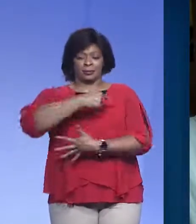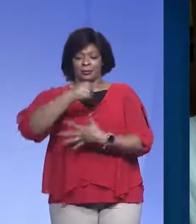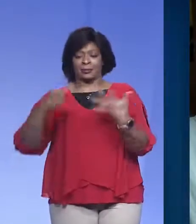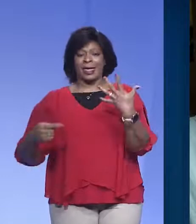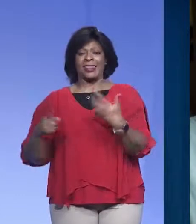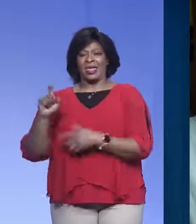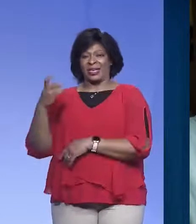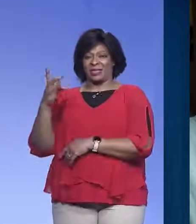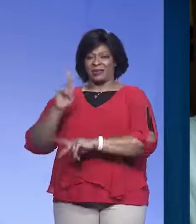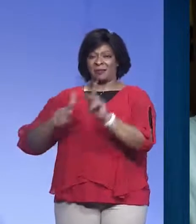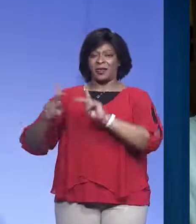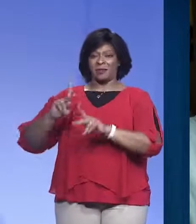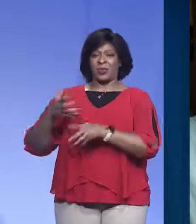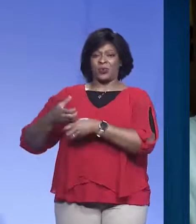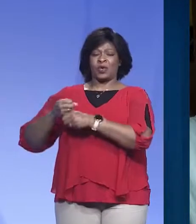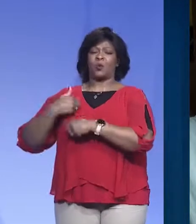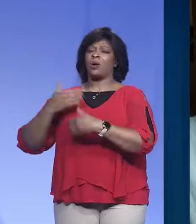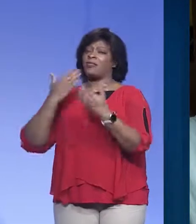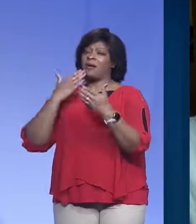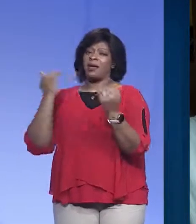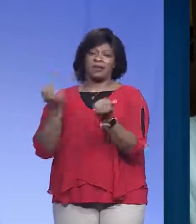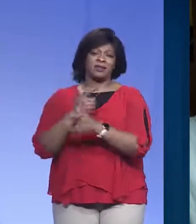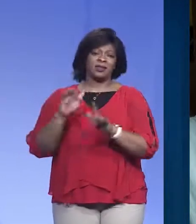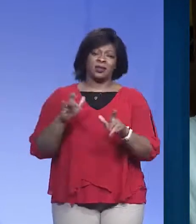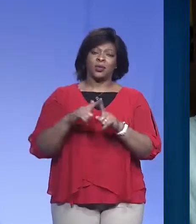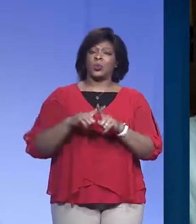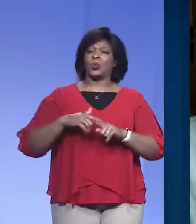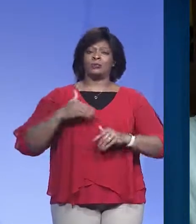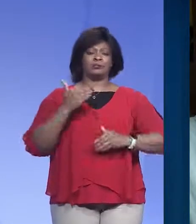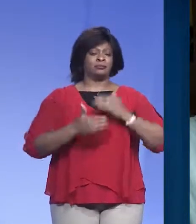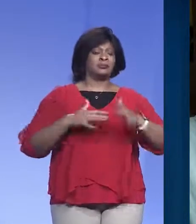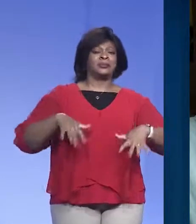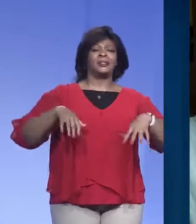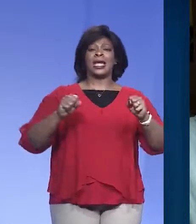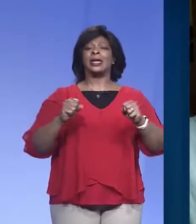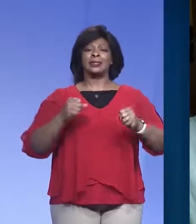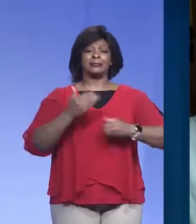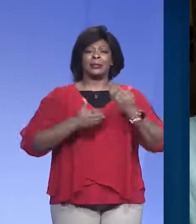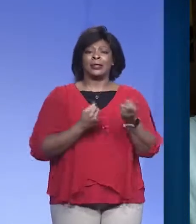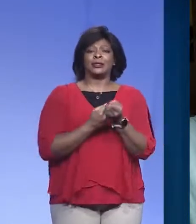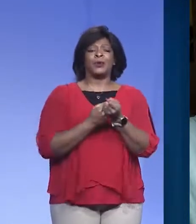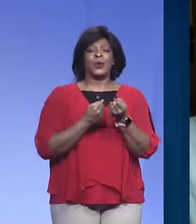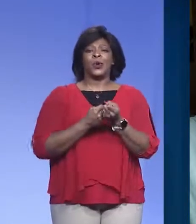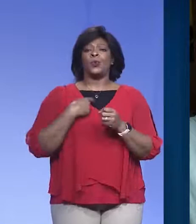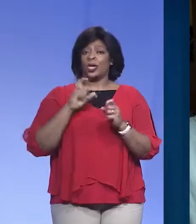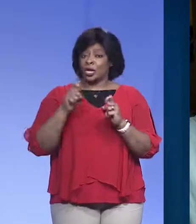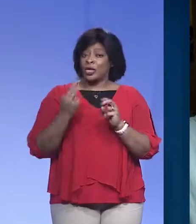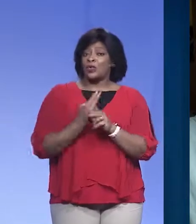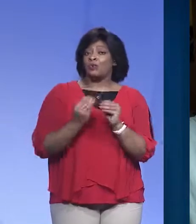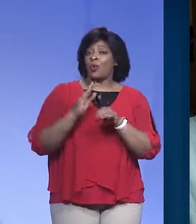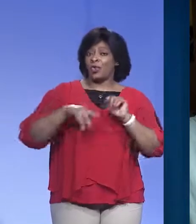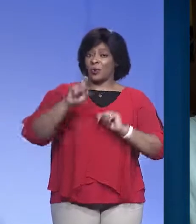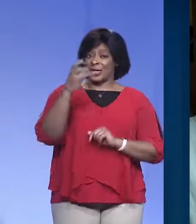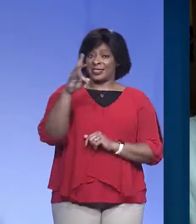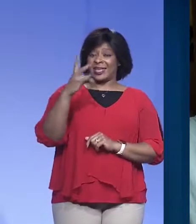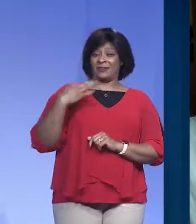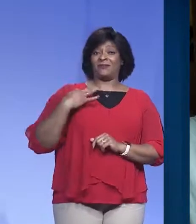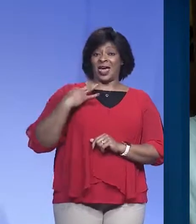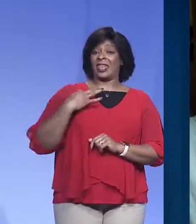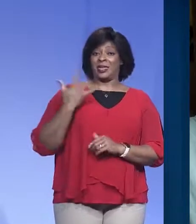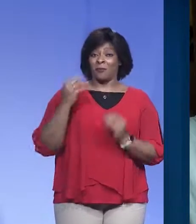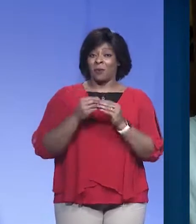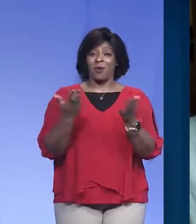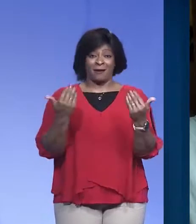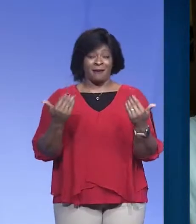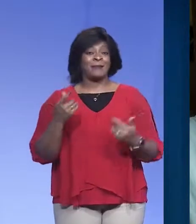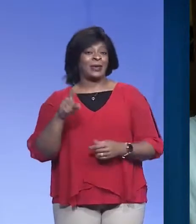So we appreciate what everybody has done to step up to the plate. We frankly can use more than 117 volunteers.